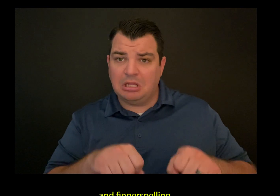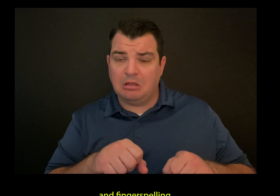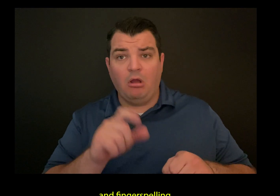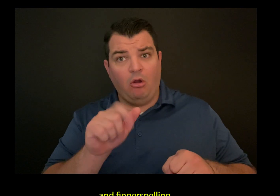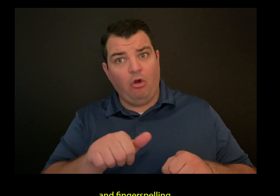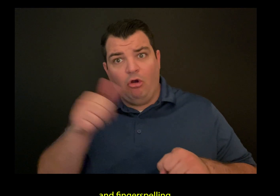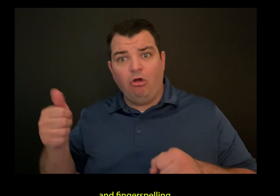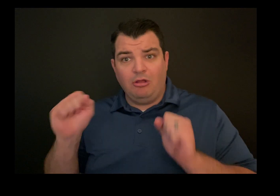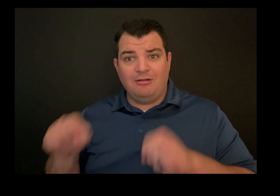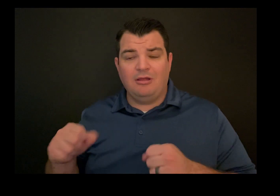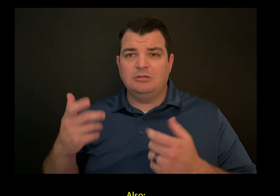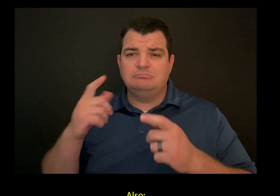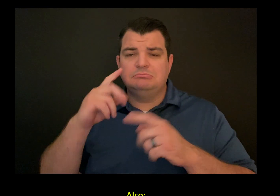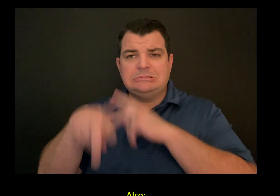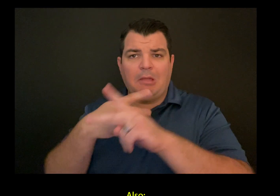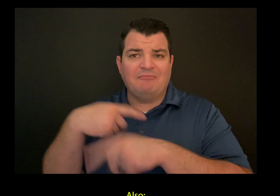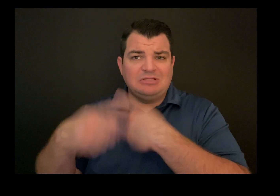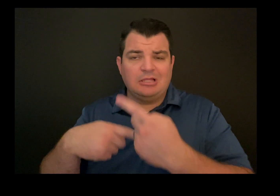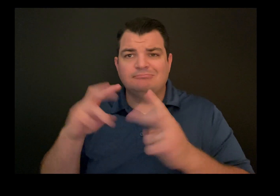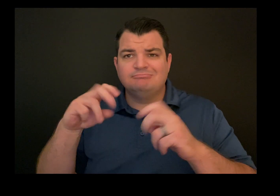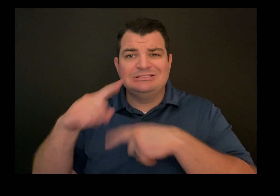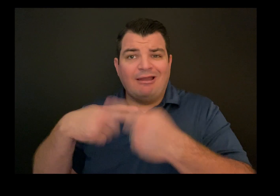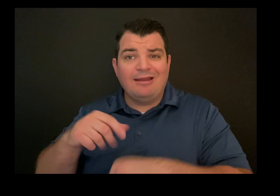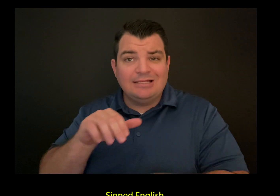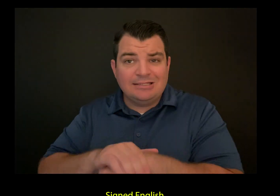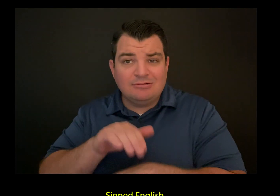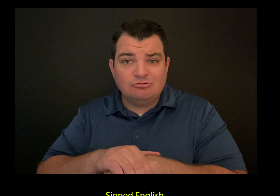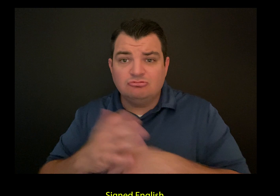fingerspelling. Also, sign English,